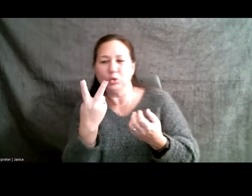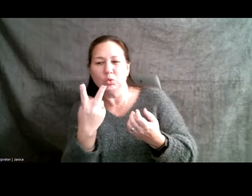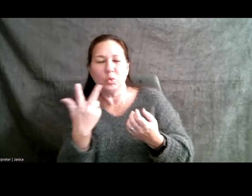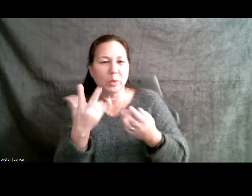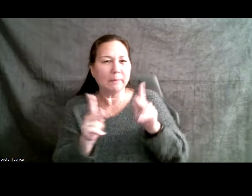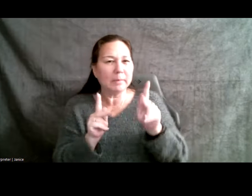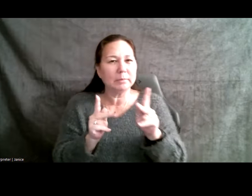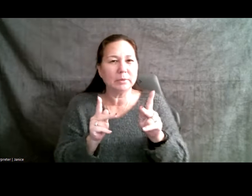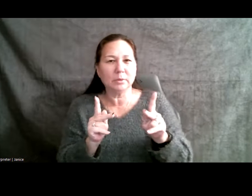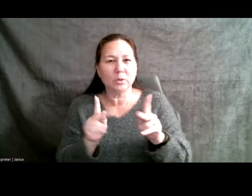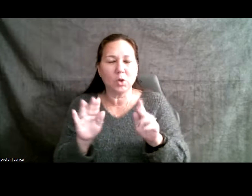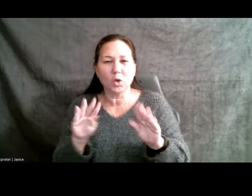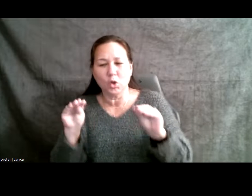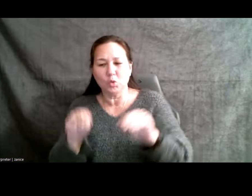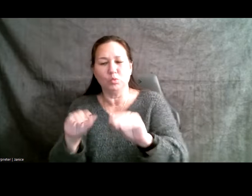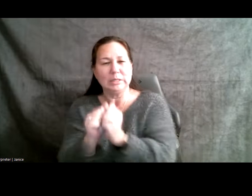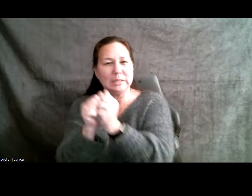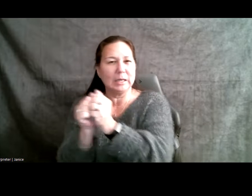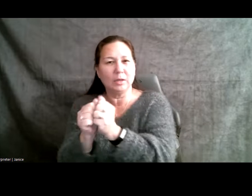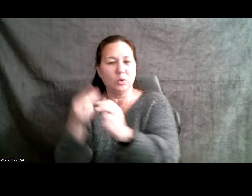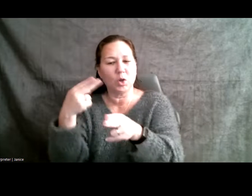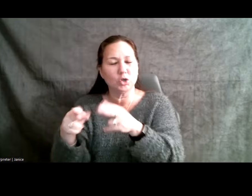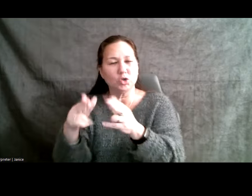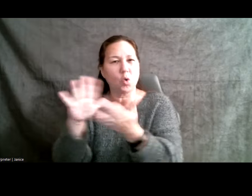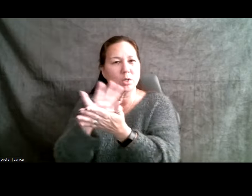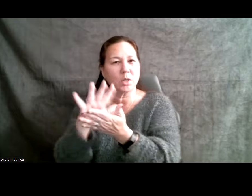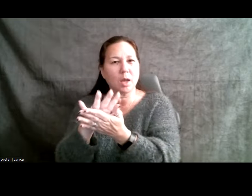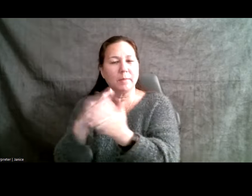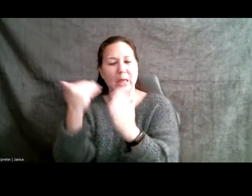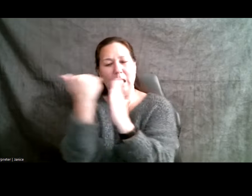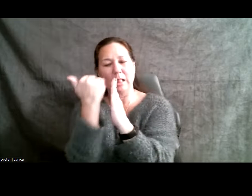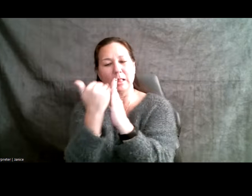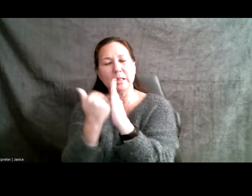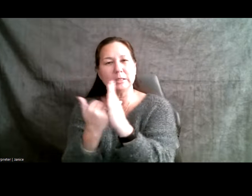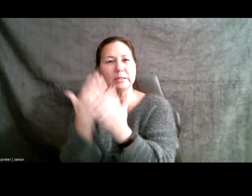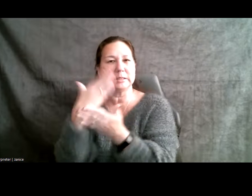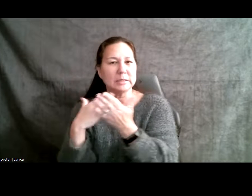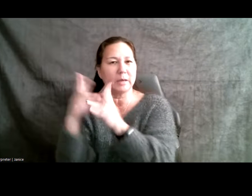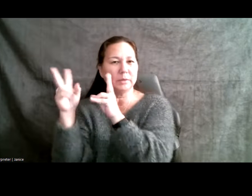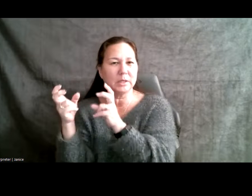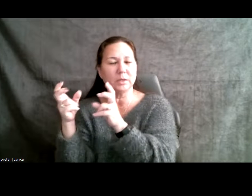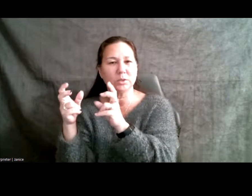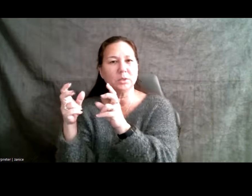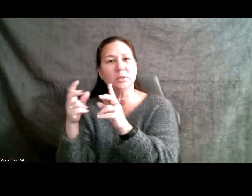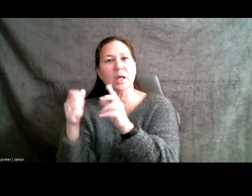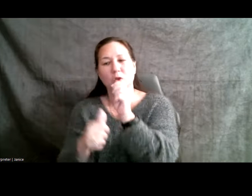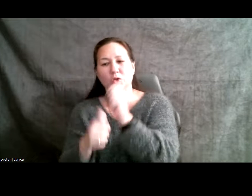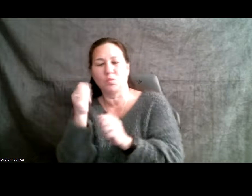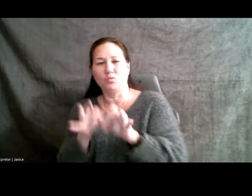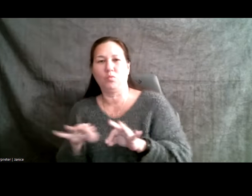put together like a very short document listing out some of the topics that are most pressing in that